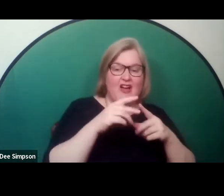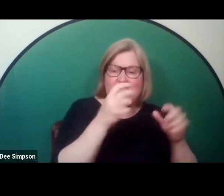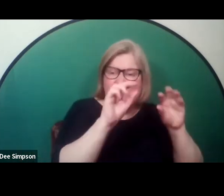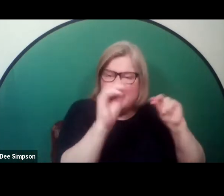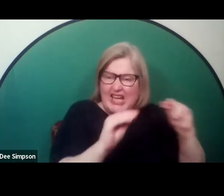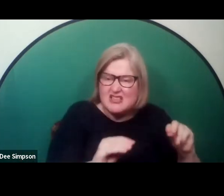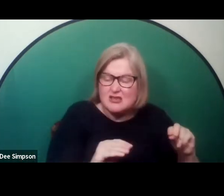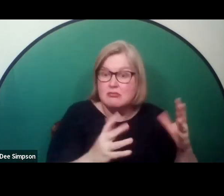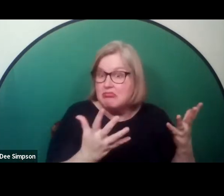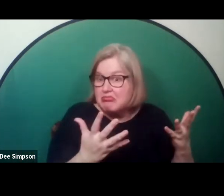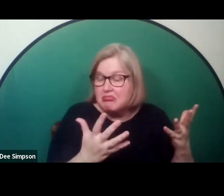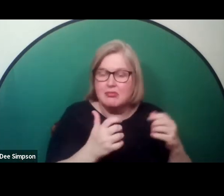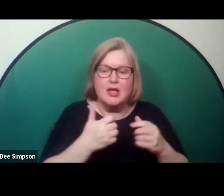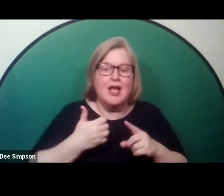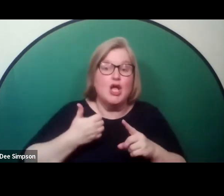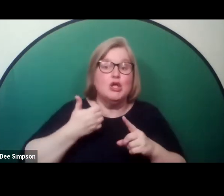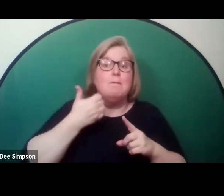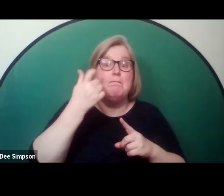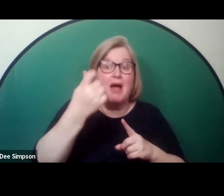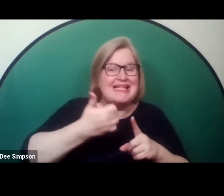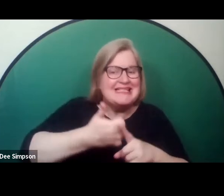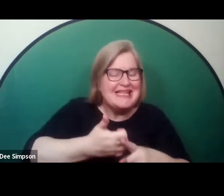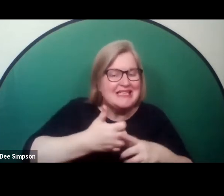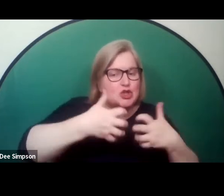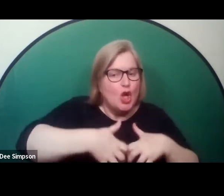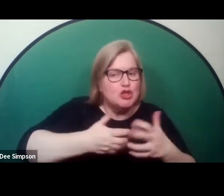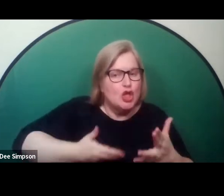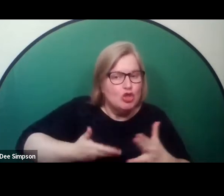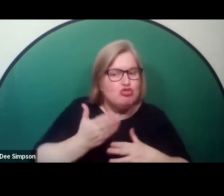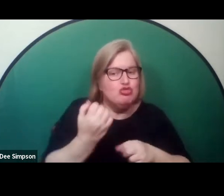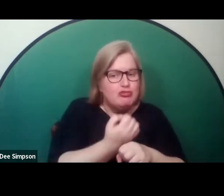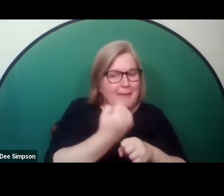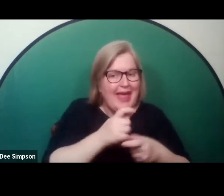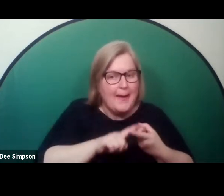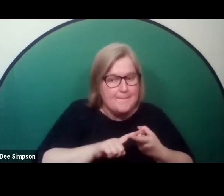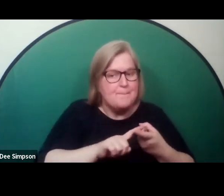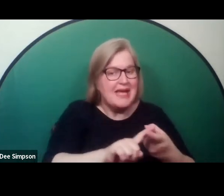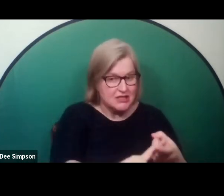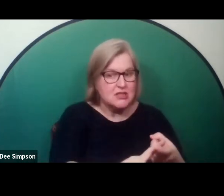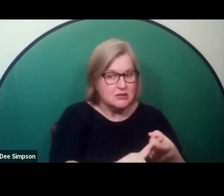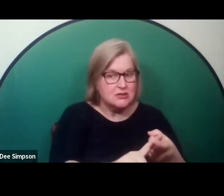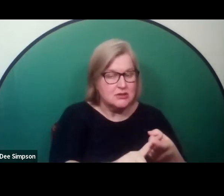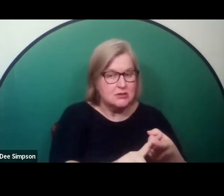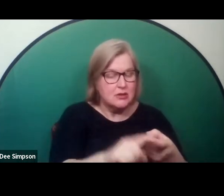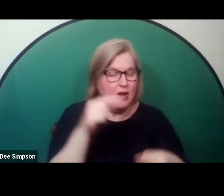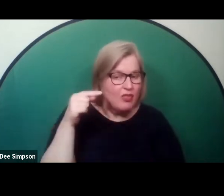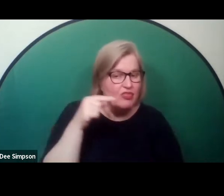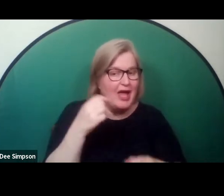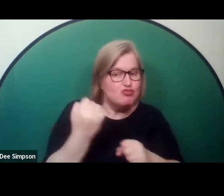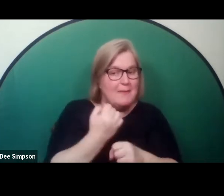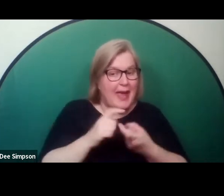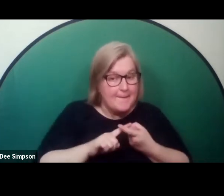AT, most of its useful life is through repair and maintenance. But that repair and maintenance